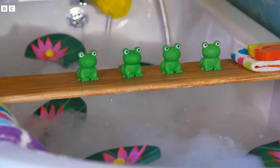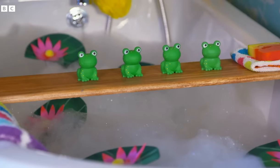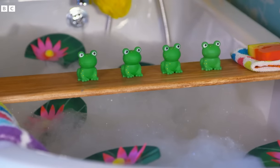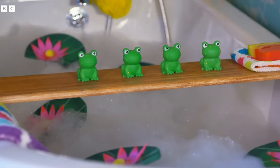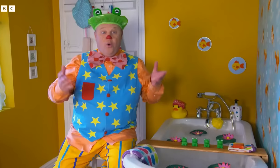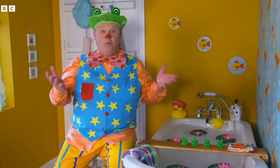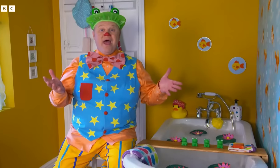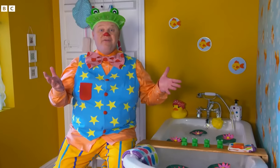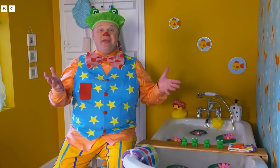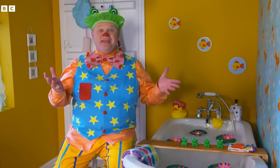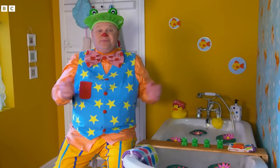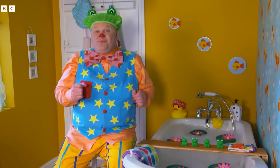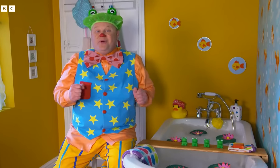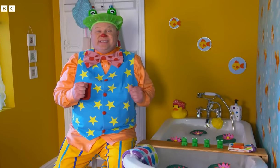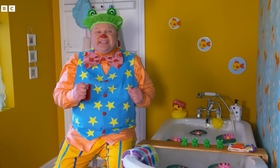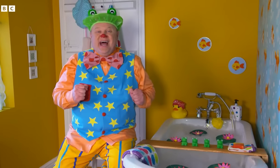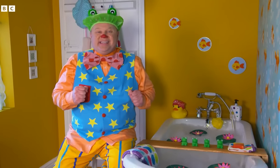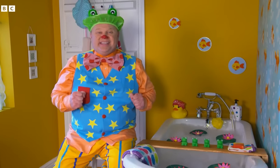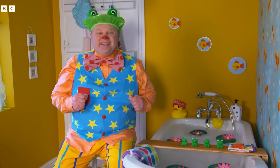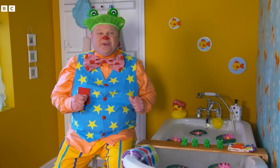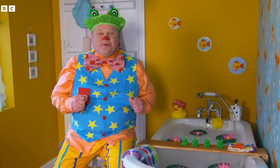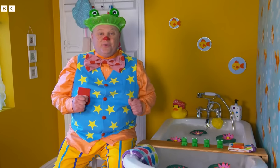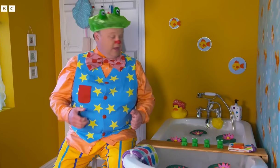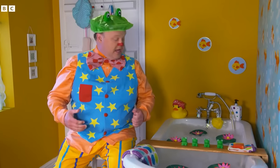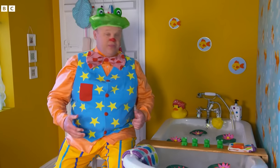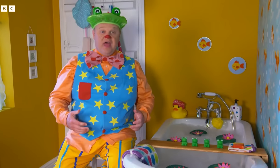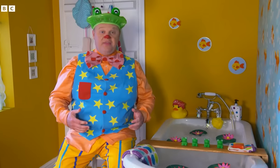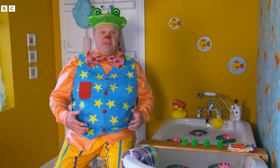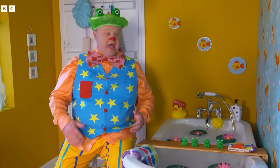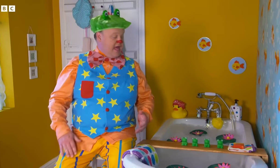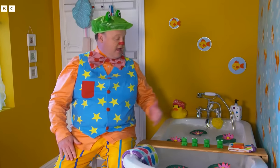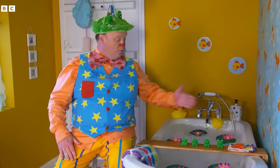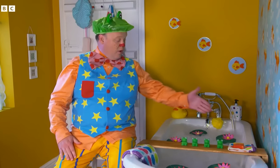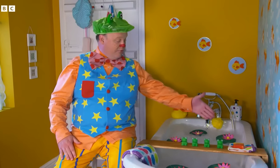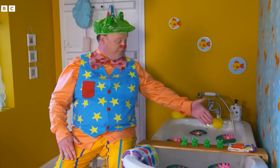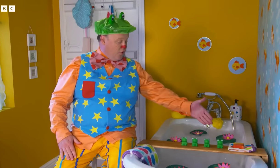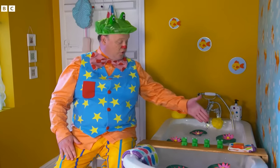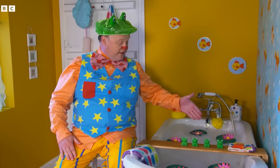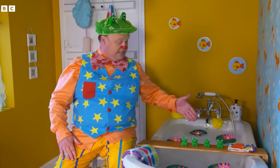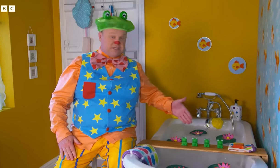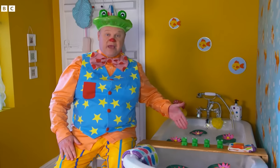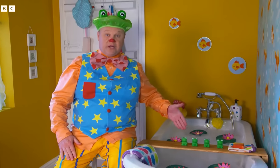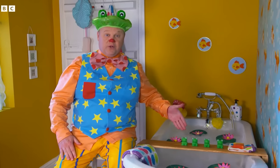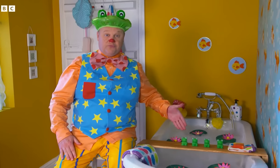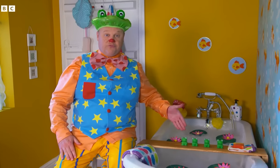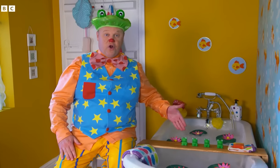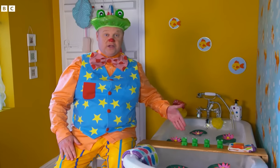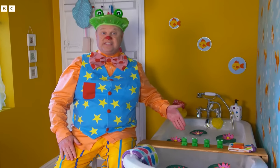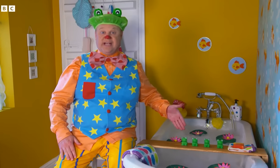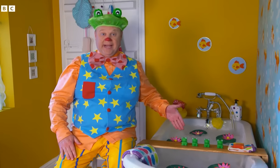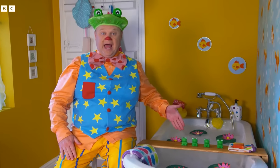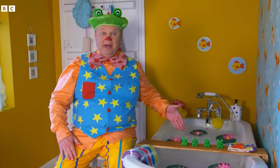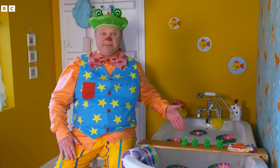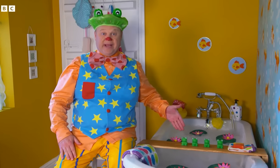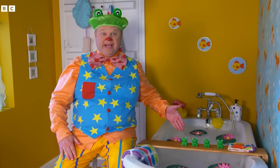pool where it was nice and cool. Then there were four green speckled frogs. Glub,